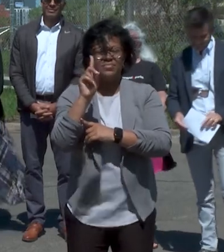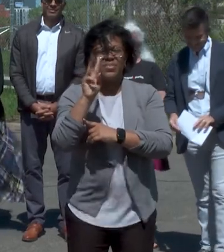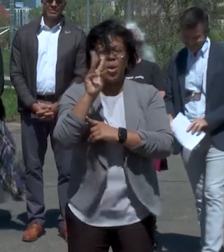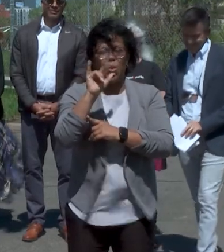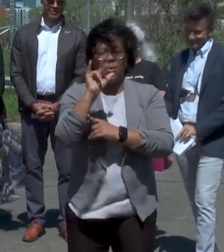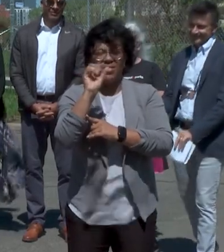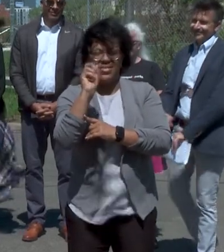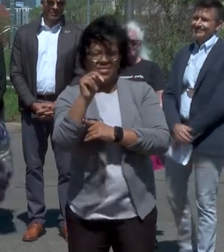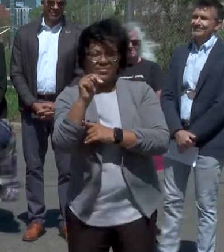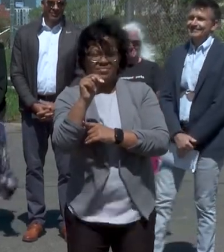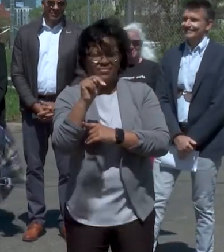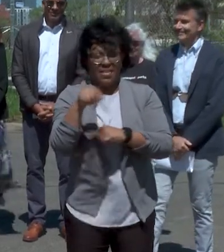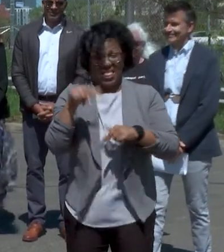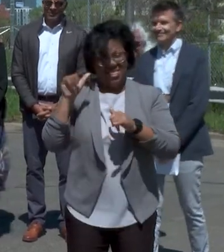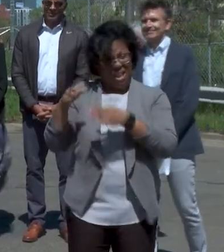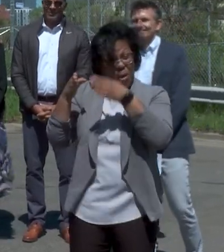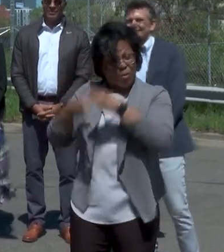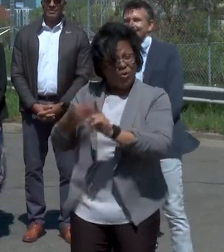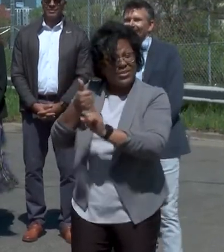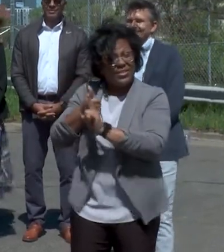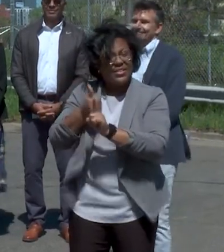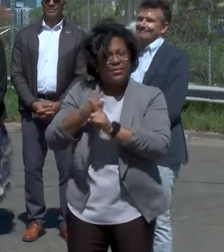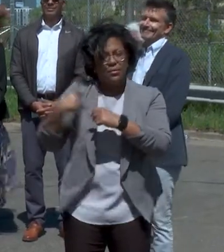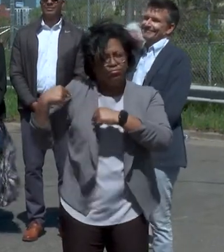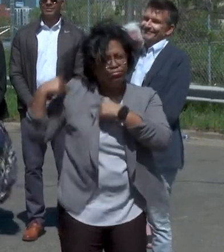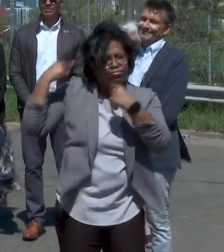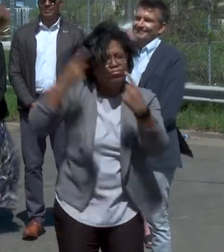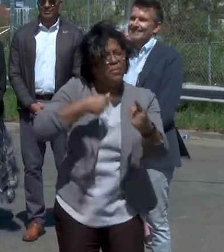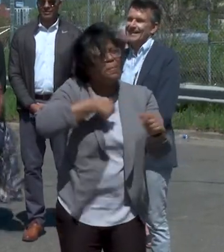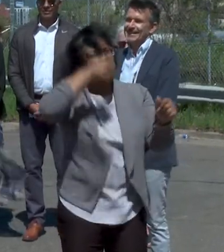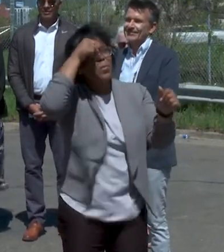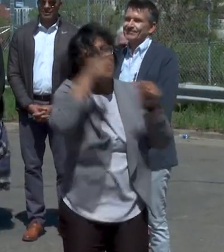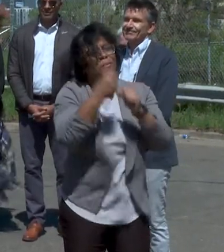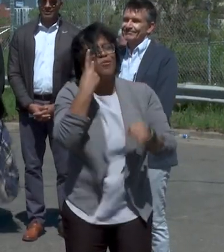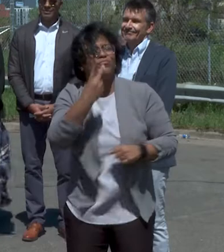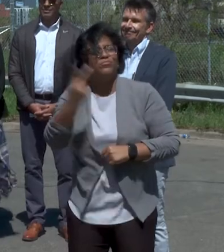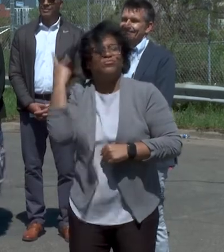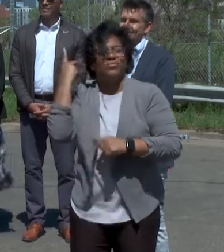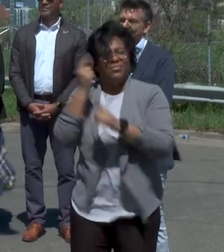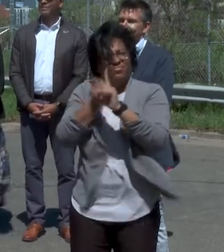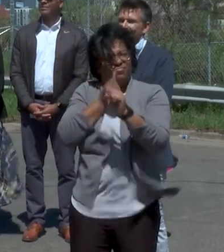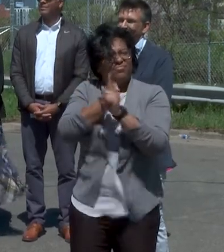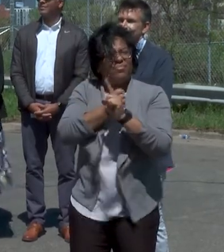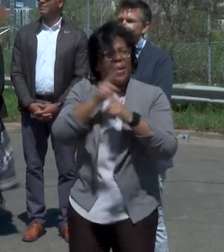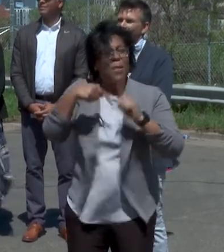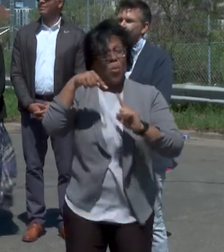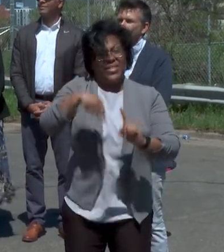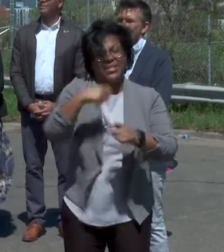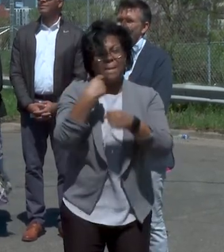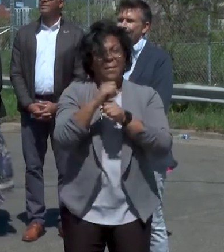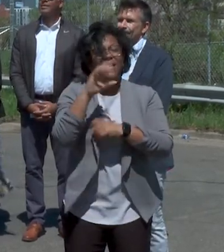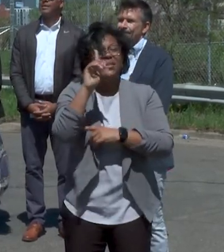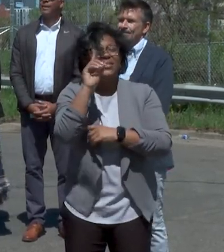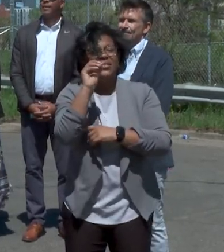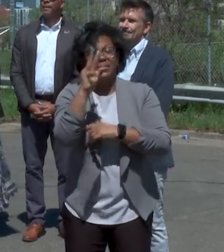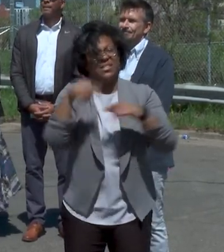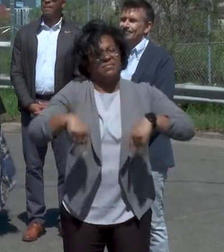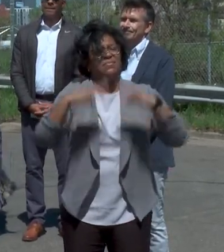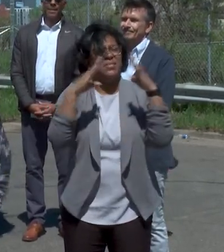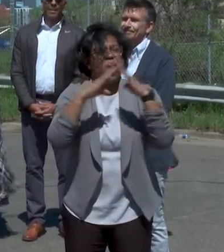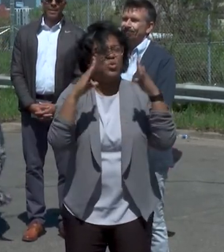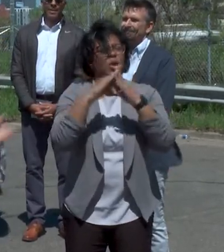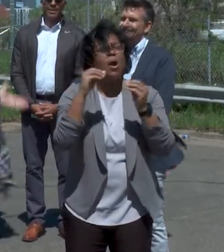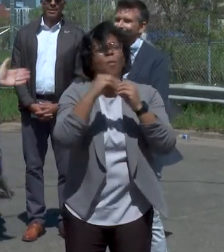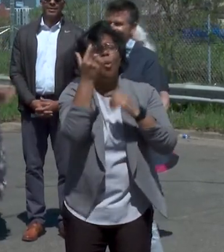can remember, has been talking about the greening of downtown, the greening of our city, and how to make that greening and